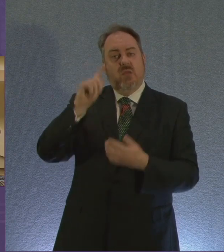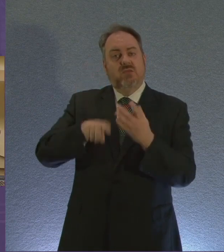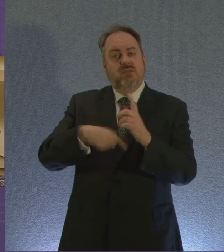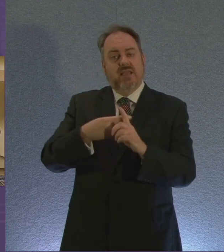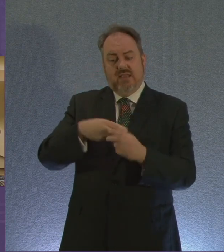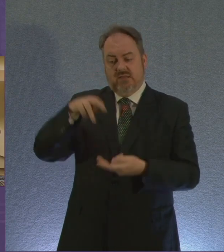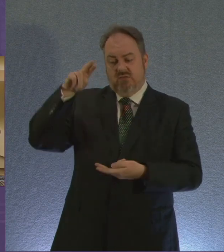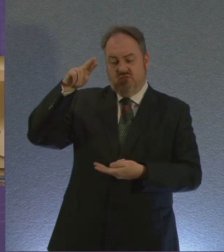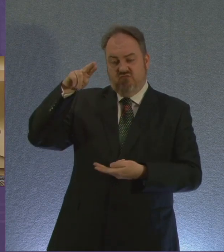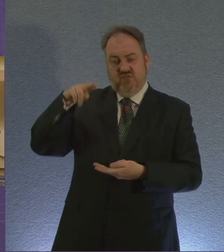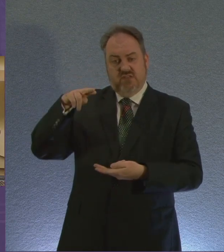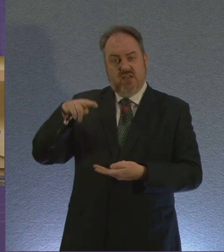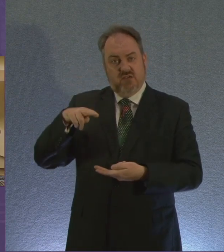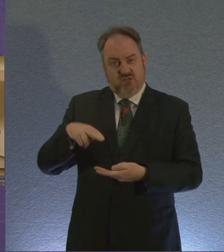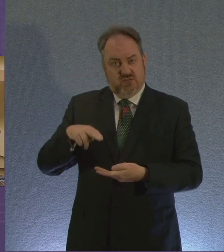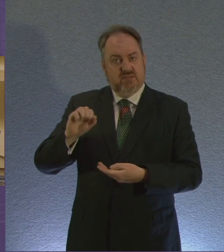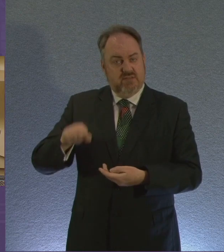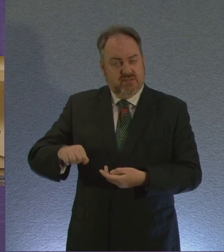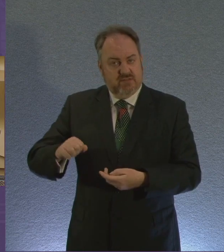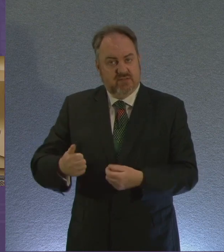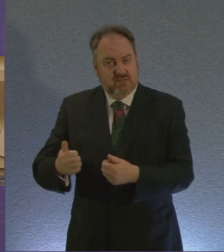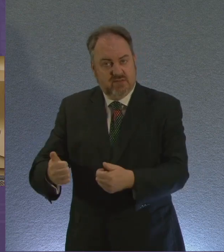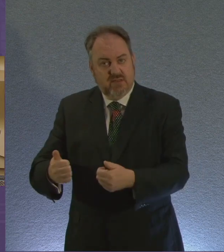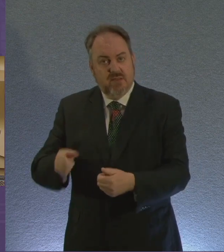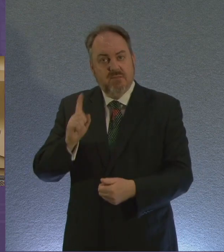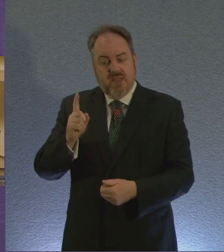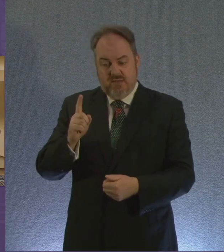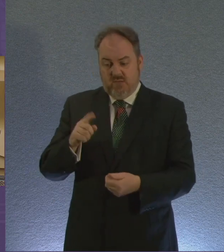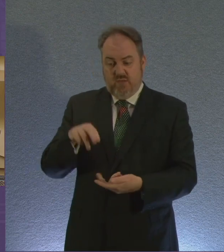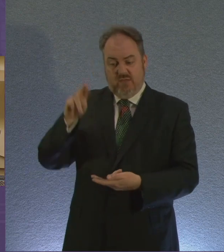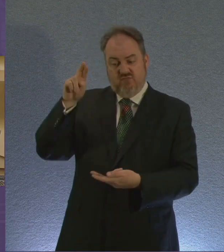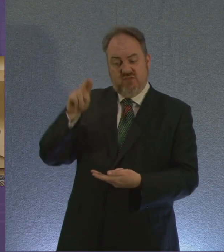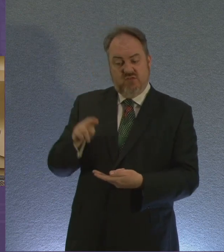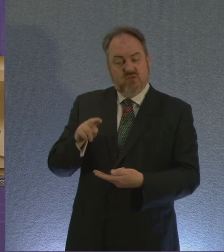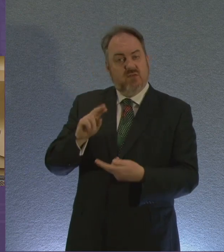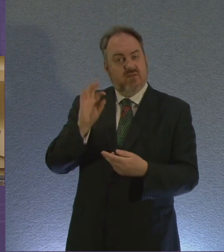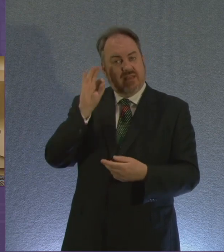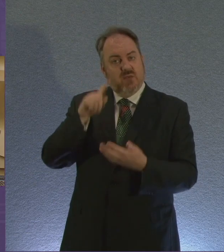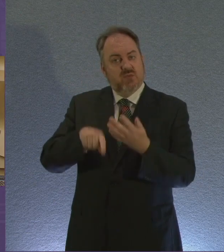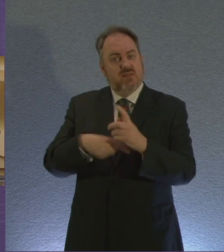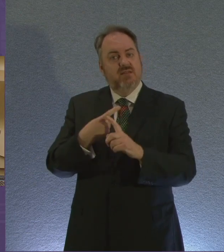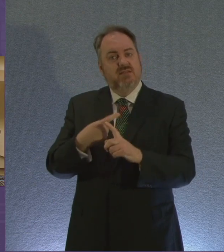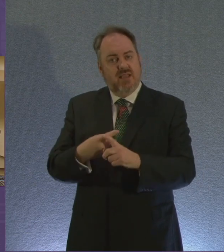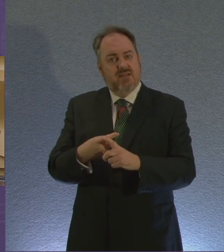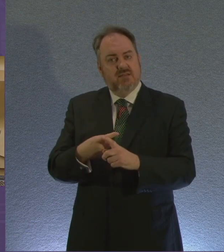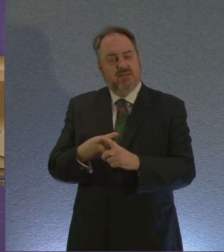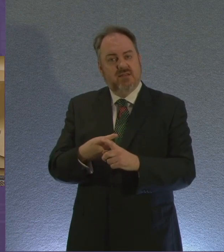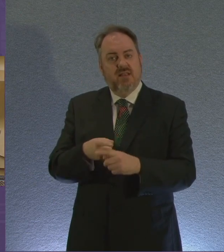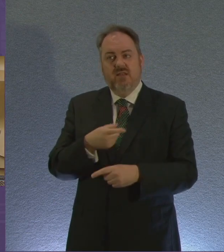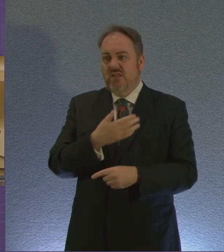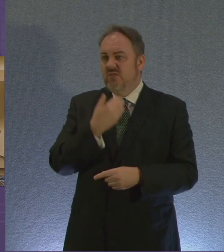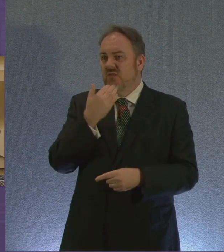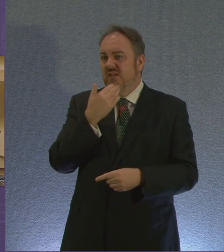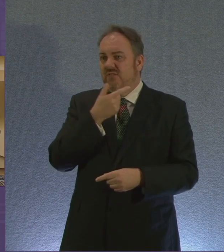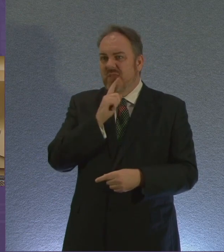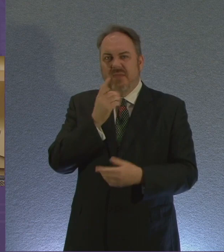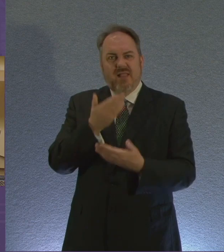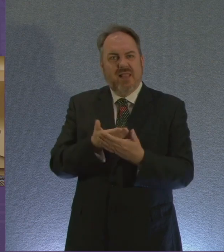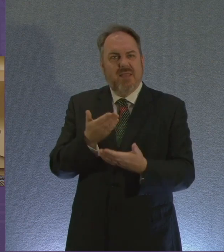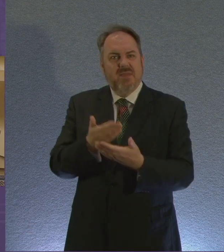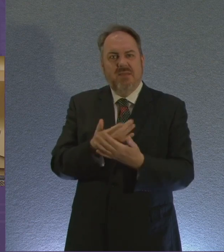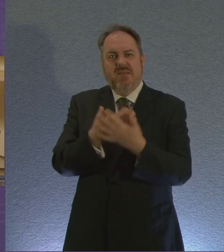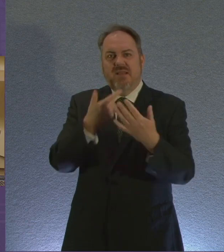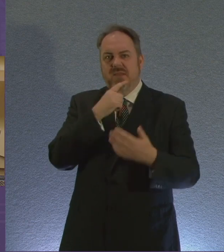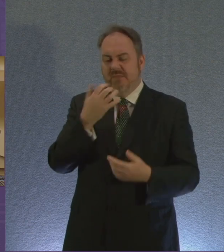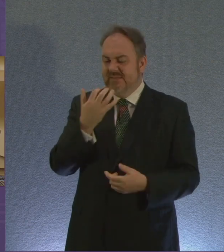of the other important aspects with council tax reduction is that it's also greatly underclaimed. There are many people that will be out there at